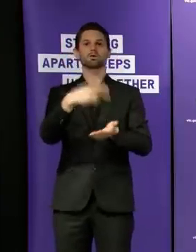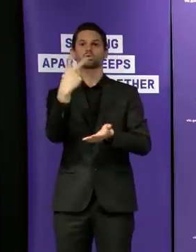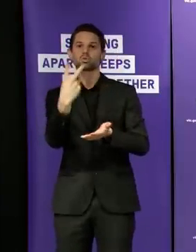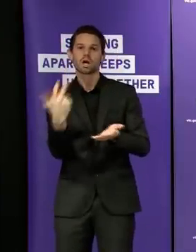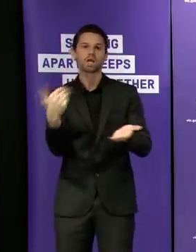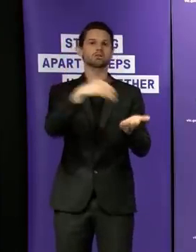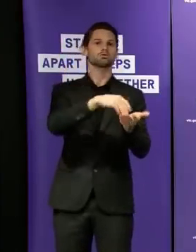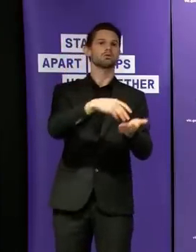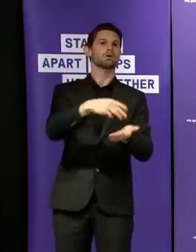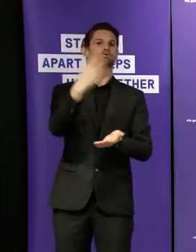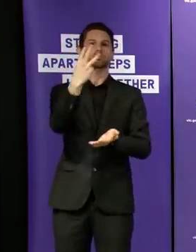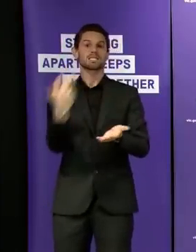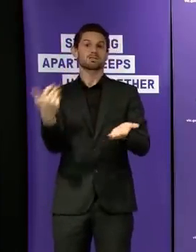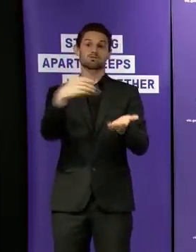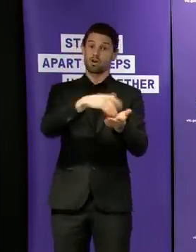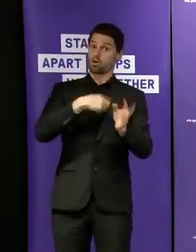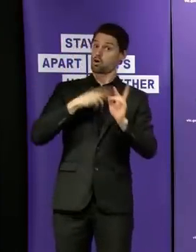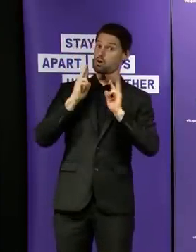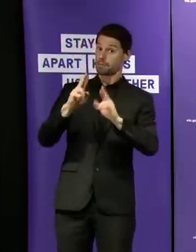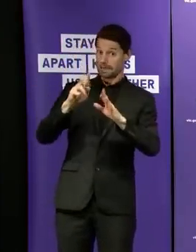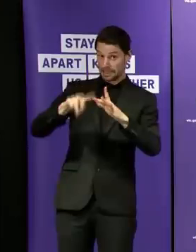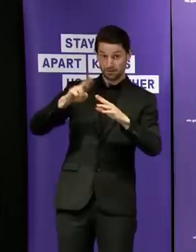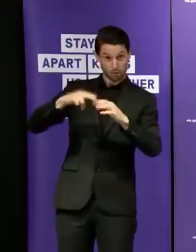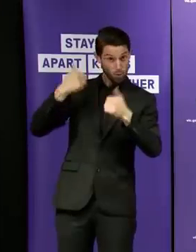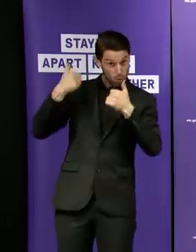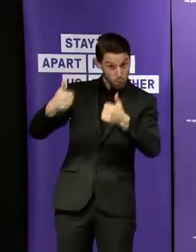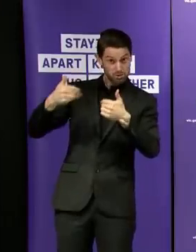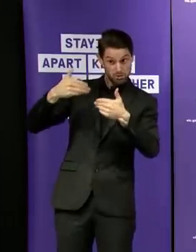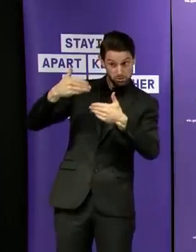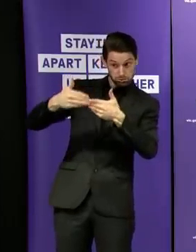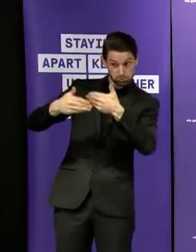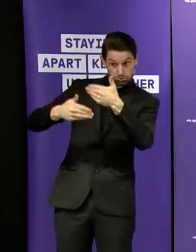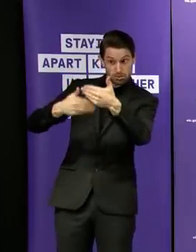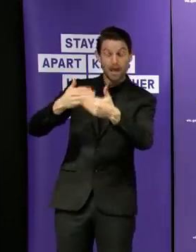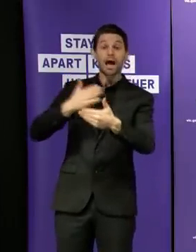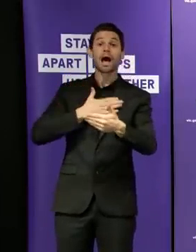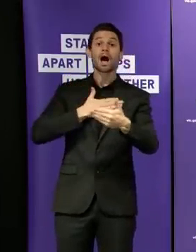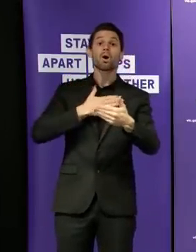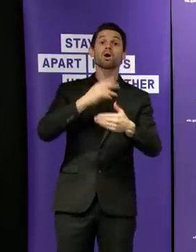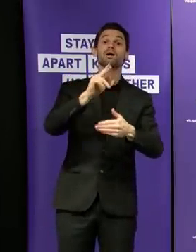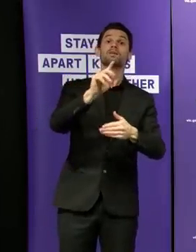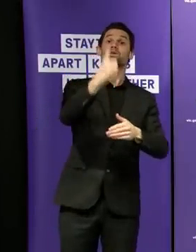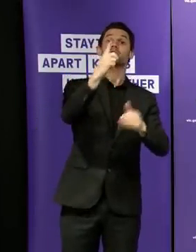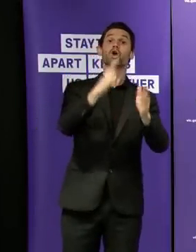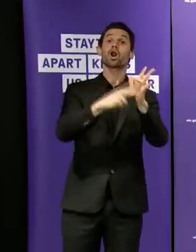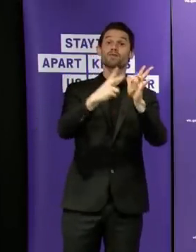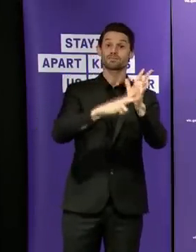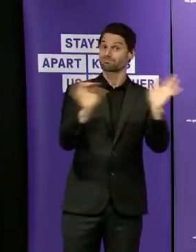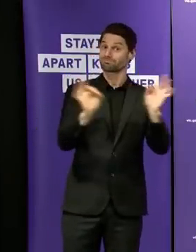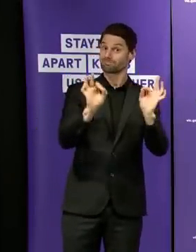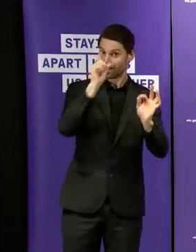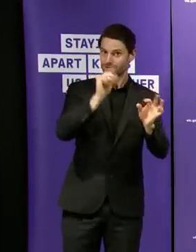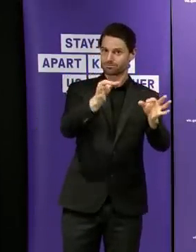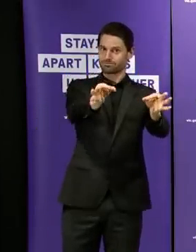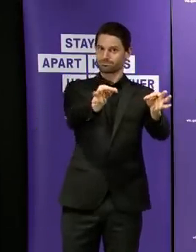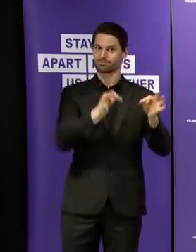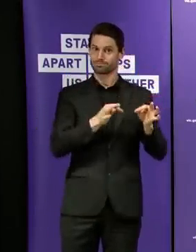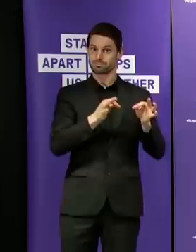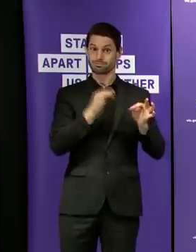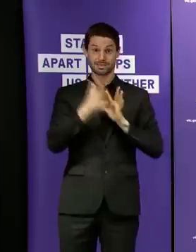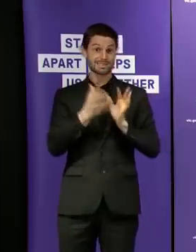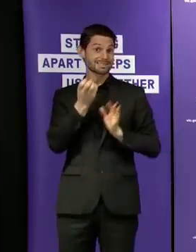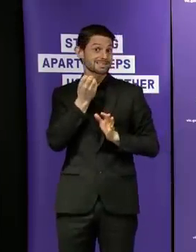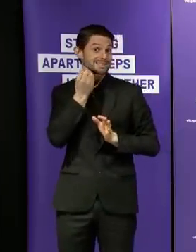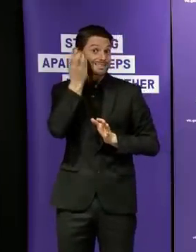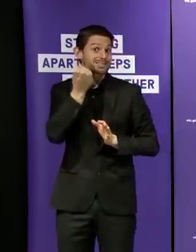ask Victorians to keep working very hard each day this week so that we can stand up here next Sunday and make further announcements that what